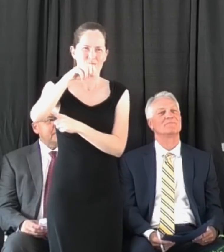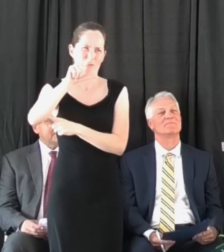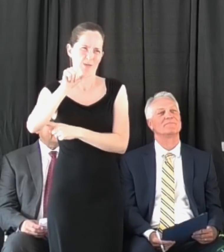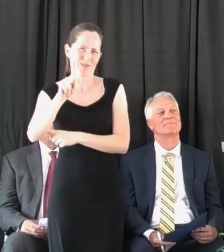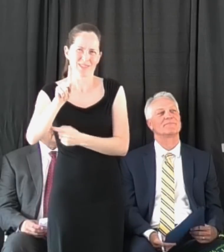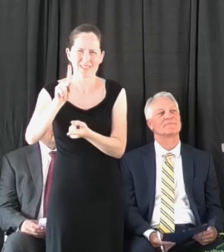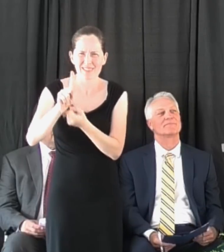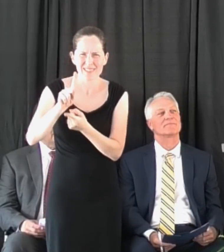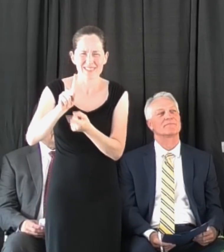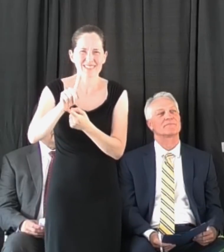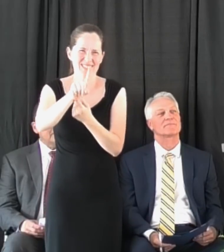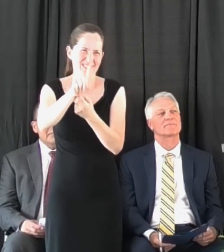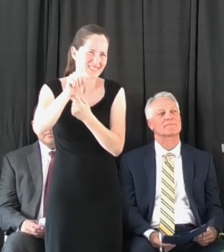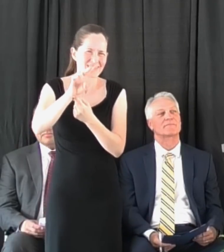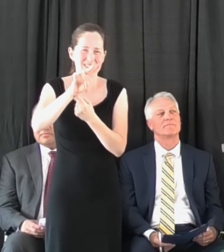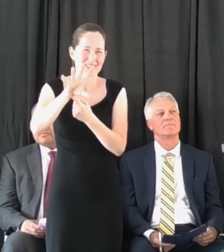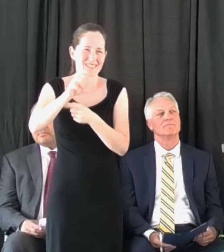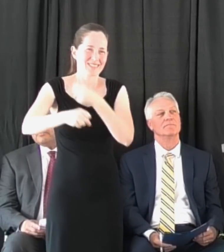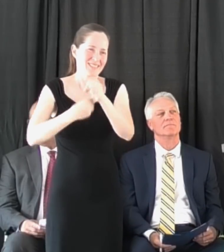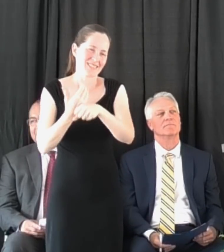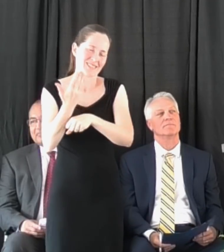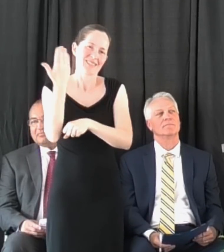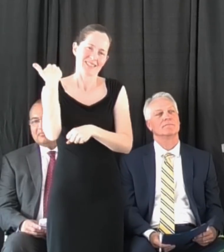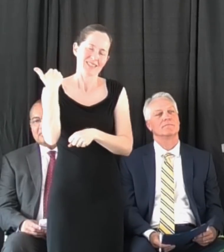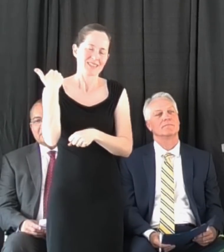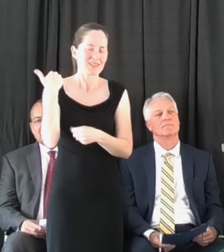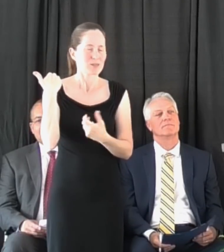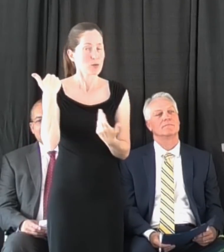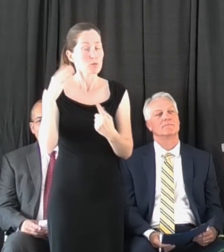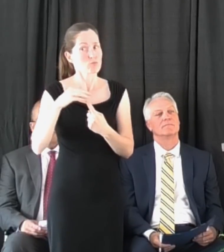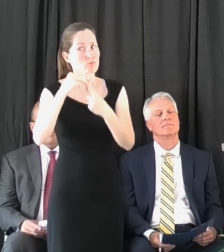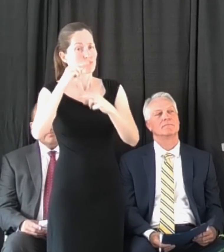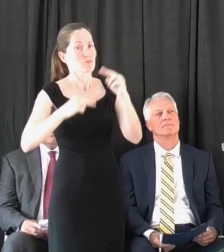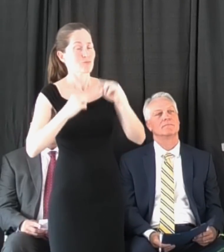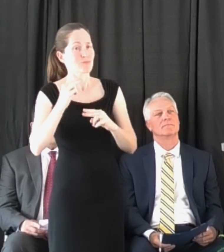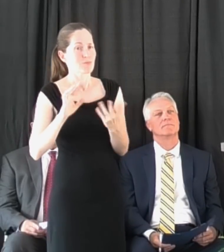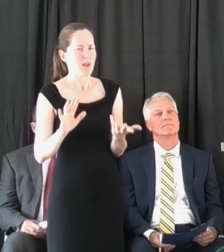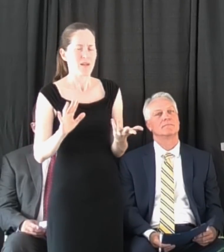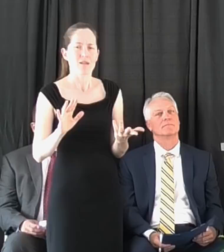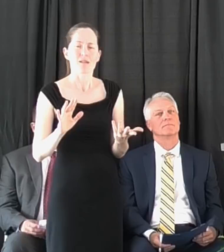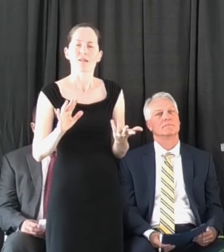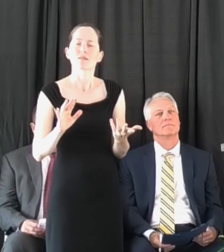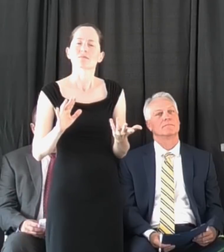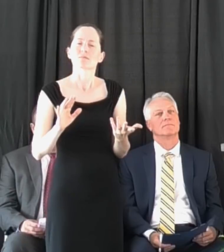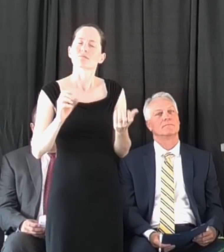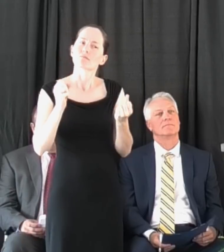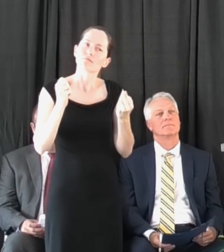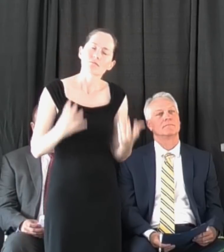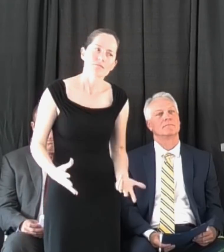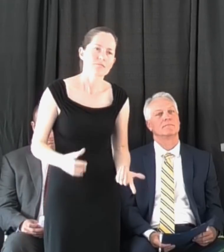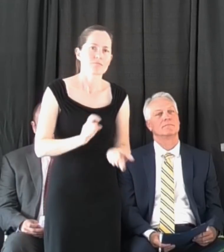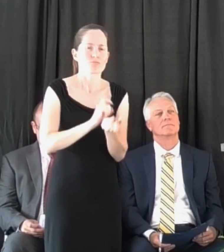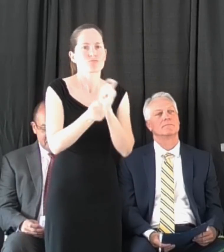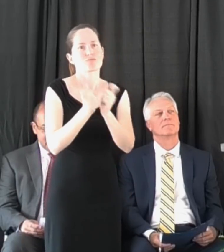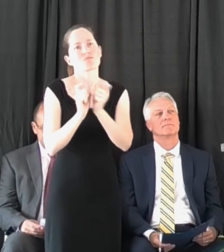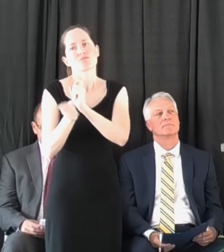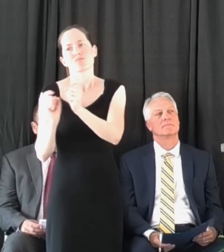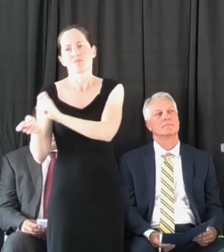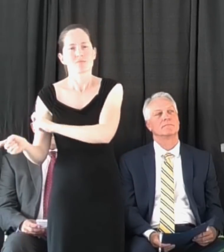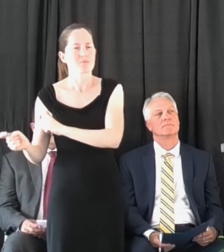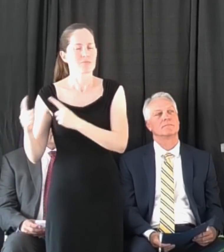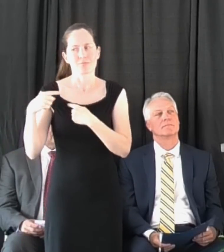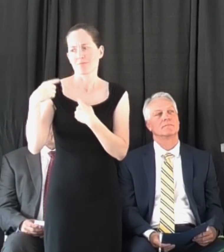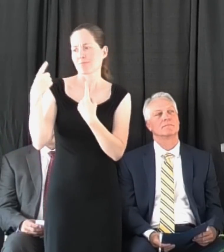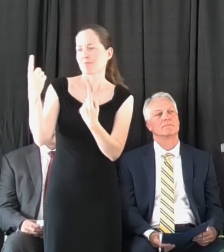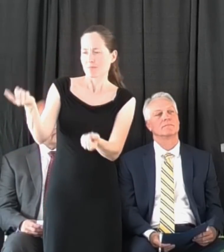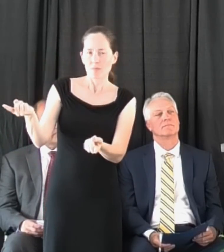That was 175 years ago. Many things have changed during that time. Caseload has increased dramatically because